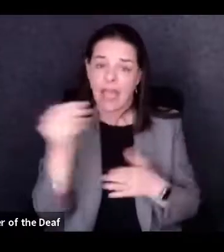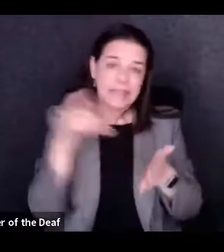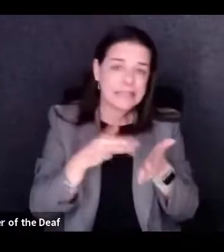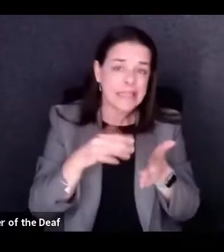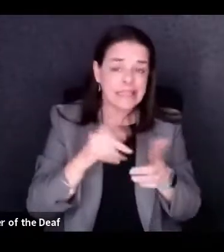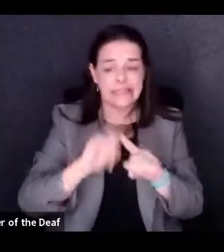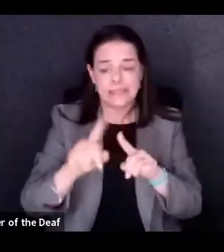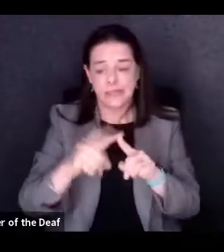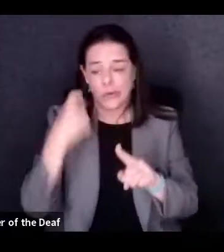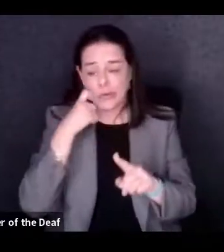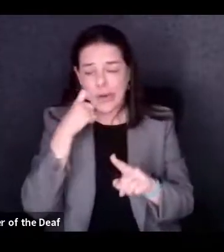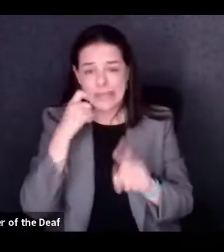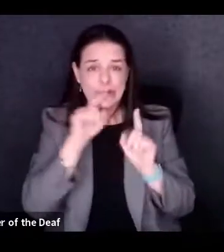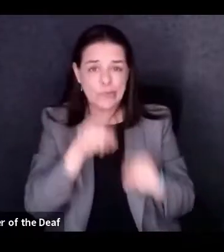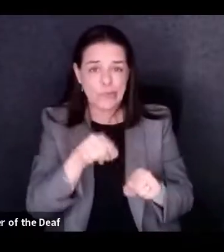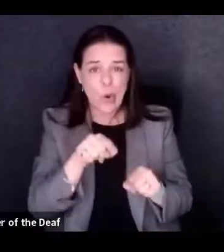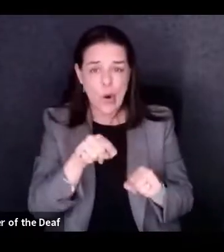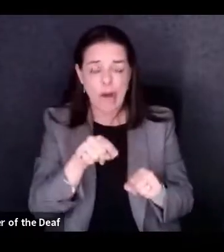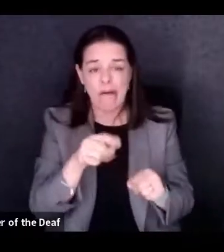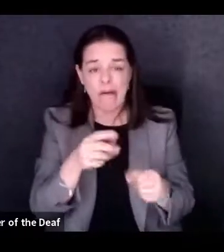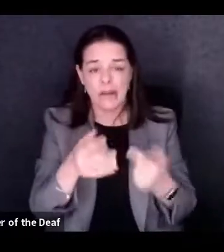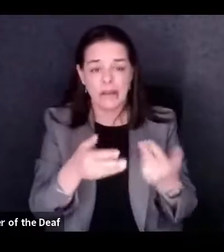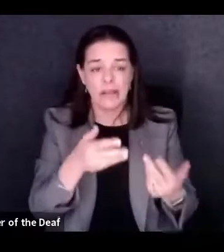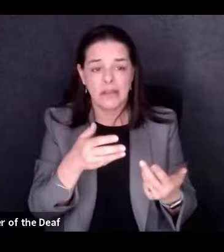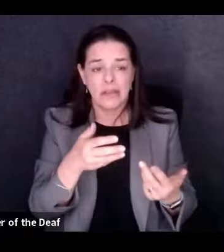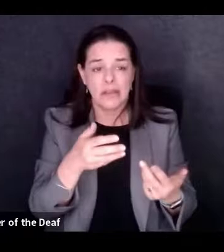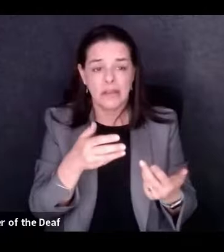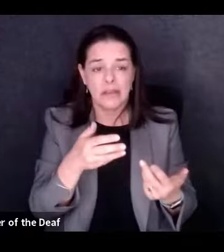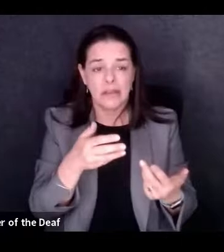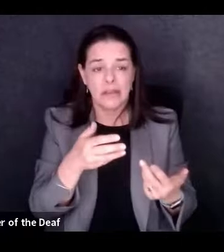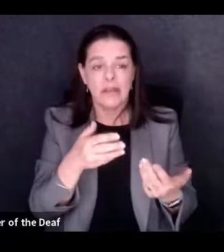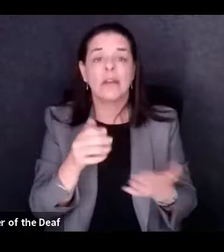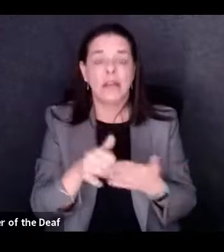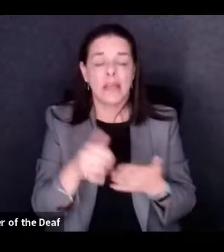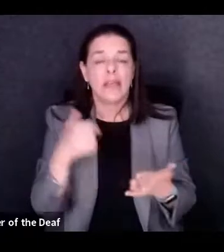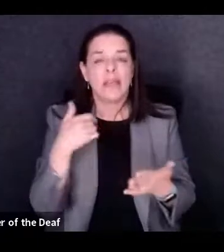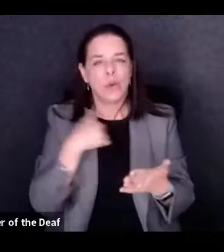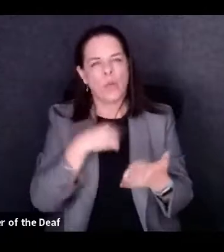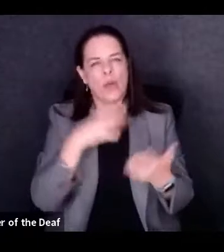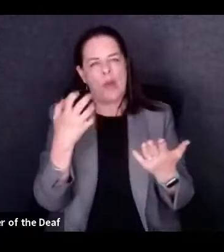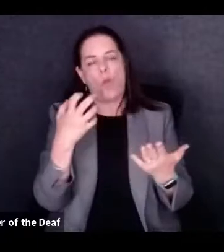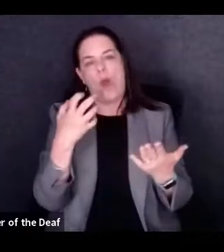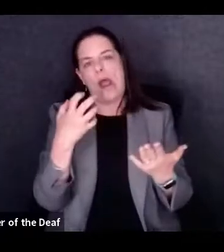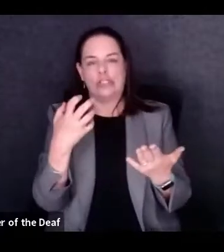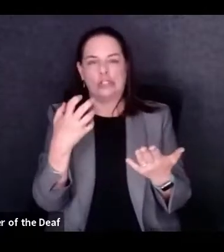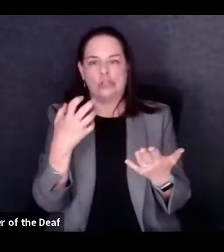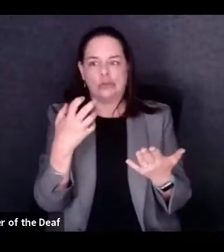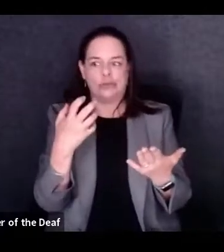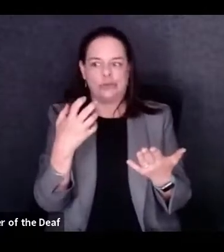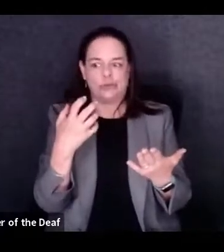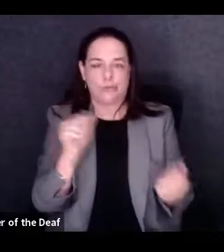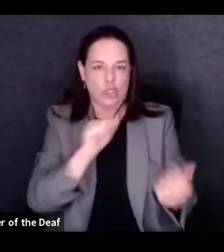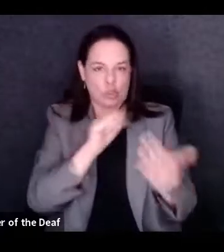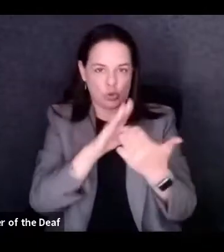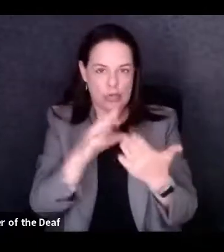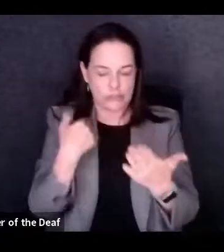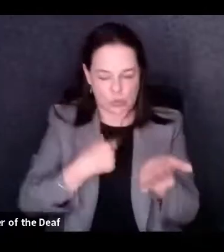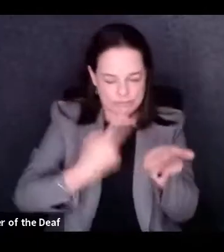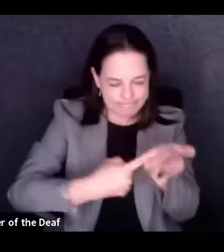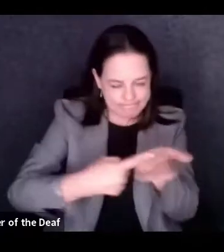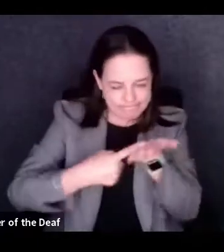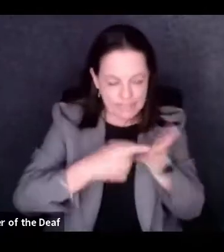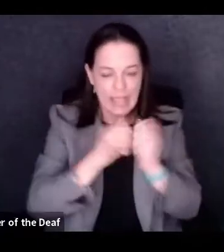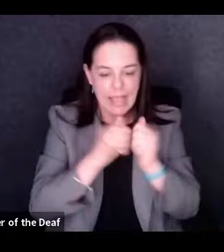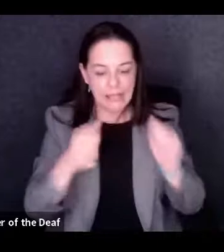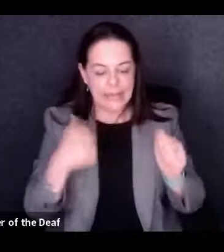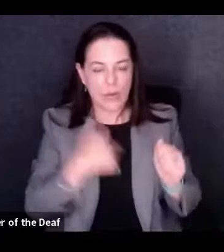some recent reports out there from that we want to address. And so we're talking through how that we can continue to try